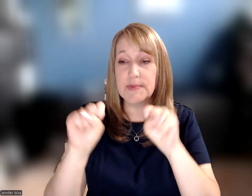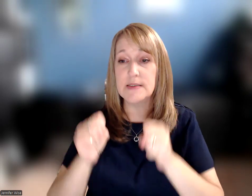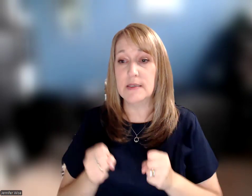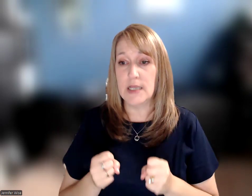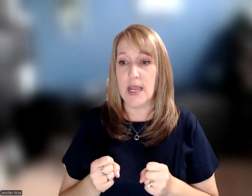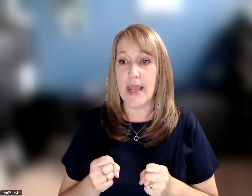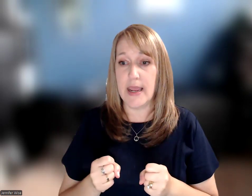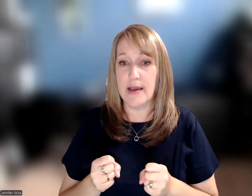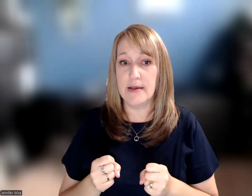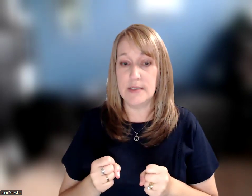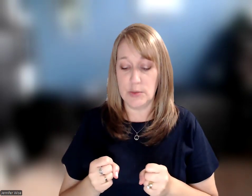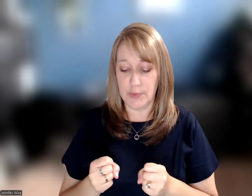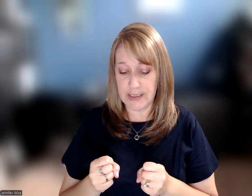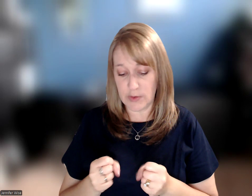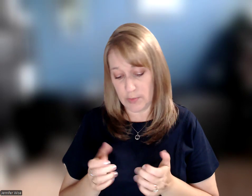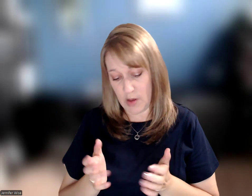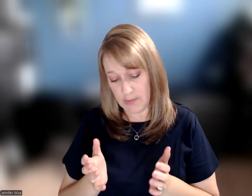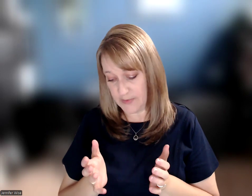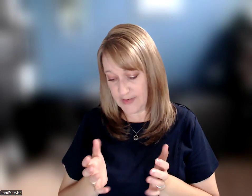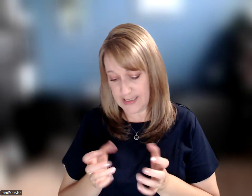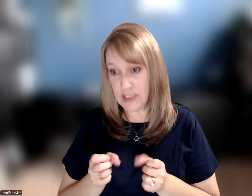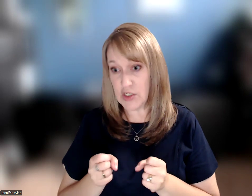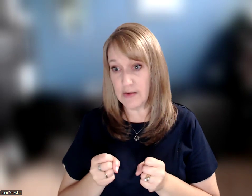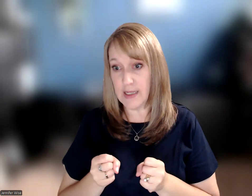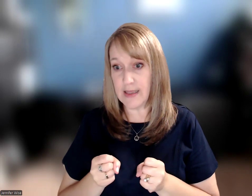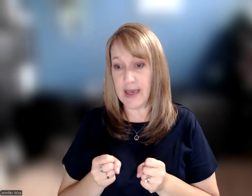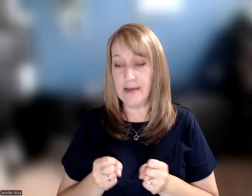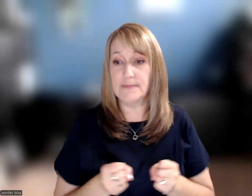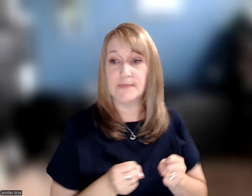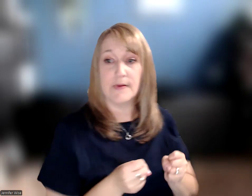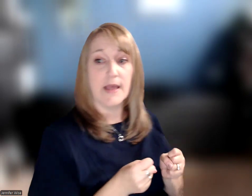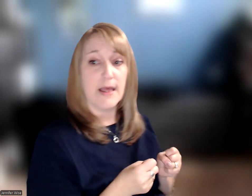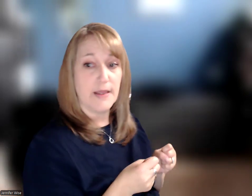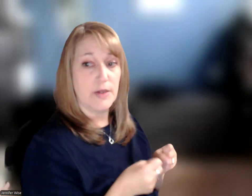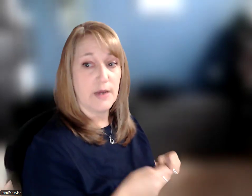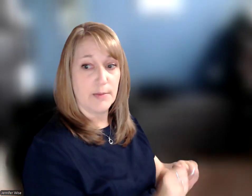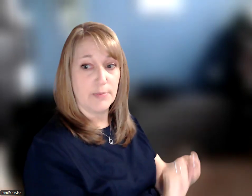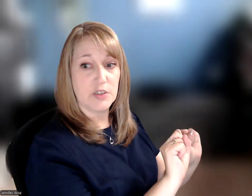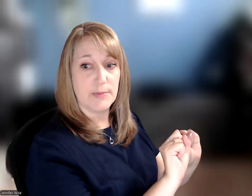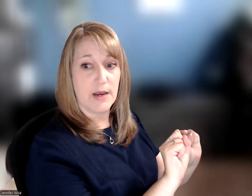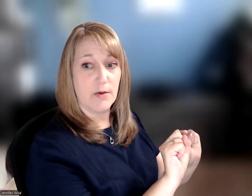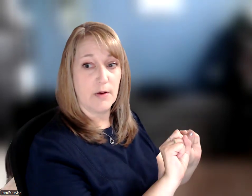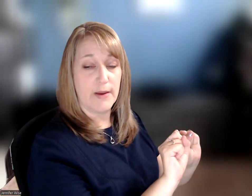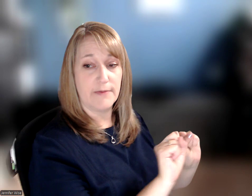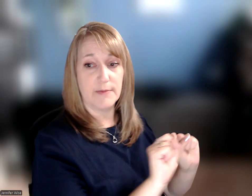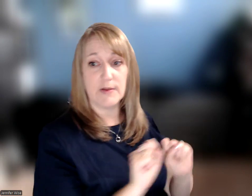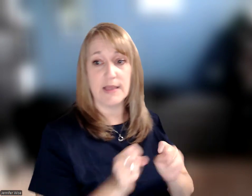shapes, and you bring it so your palms are facing each other like that. And then you kind of push them out away from you like